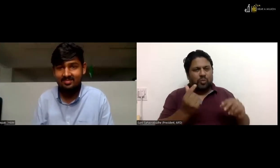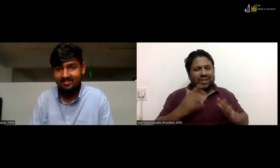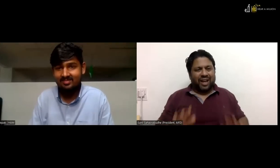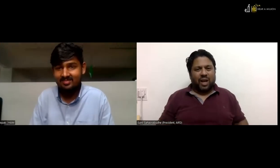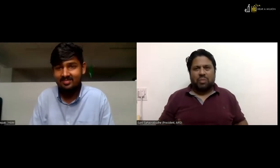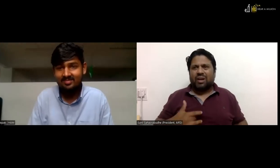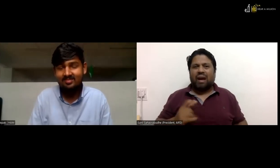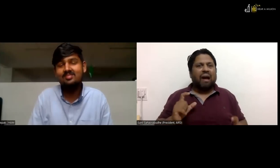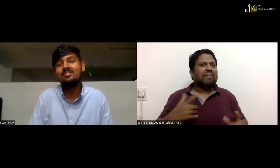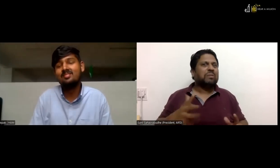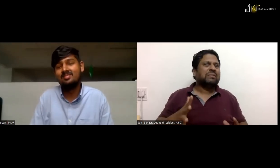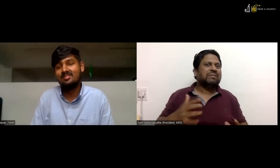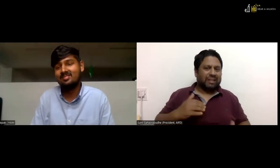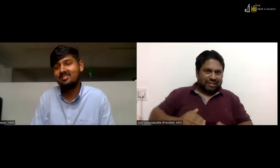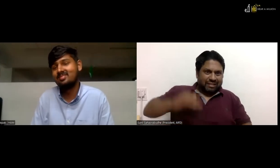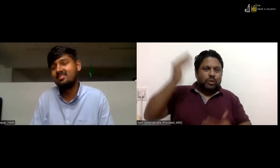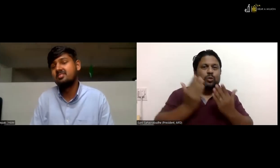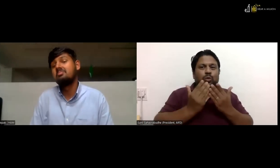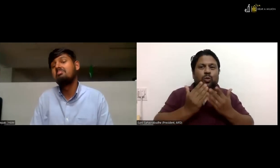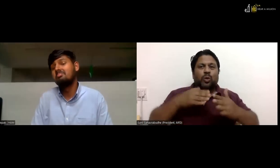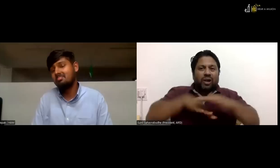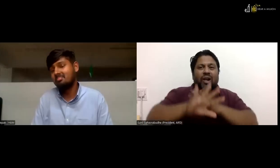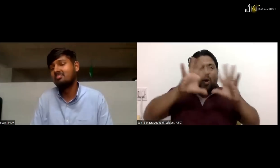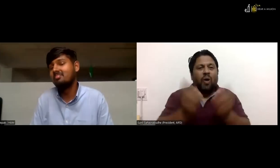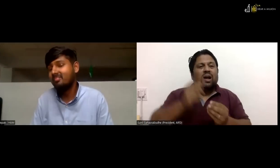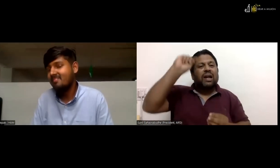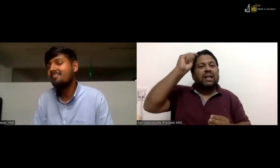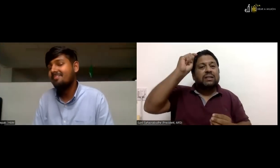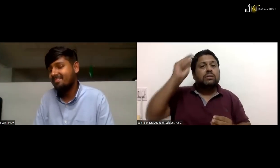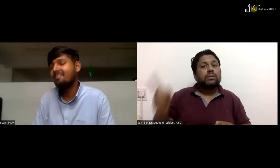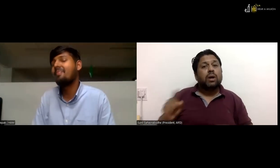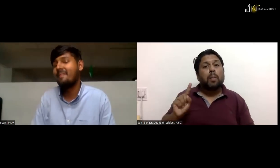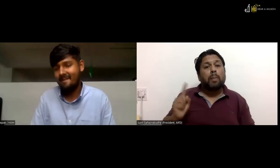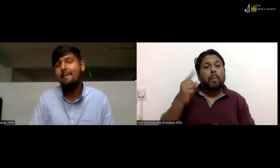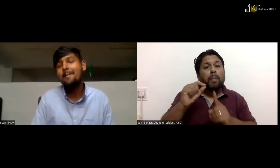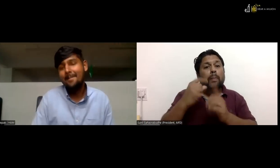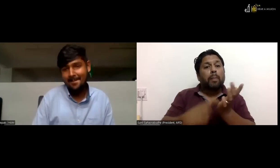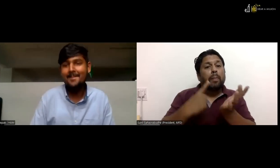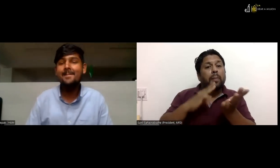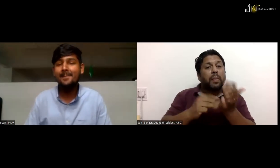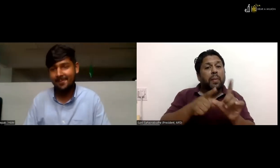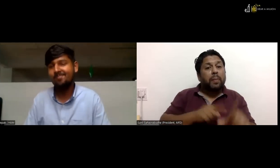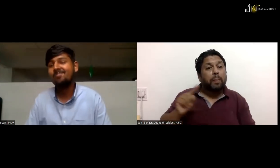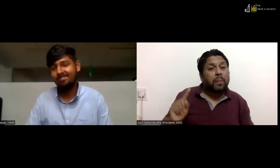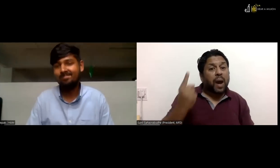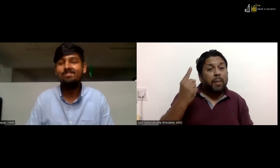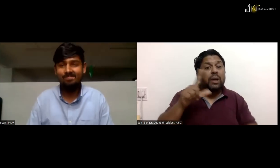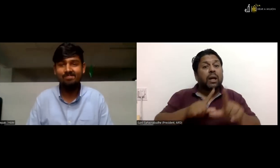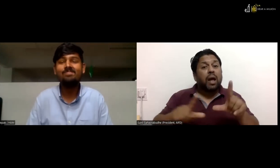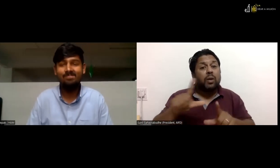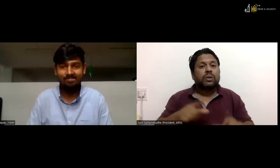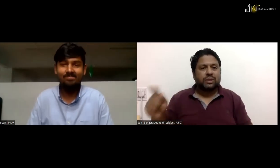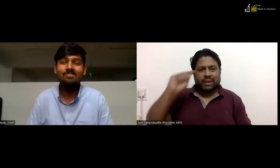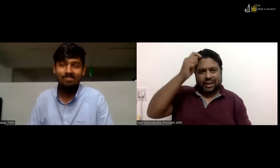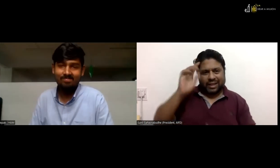because persons might be thinking that, oh, this person is using Marathi. But yes, in the schooling or something, what we get to learn